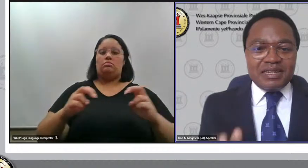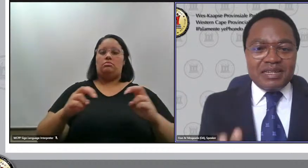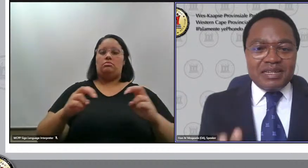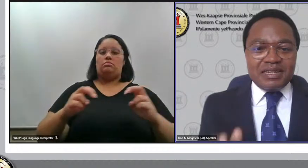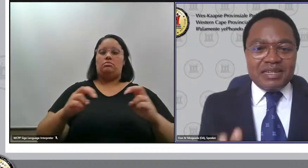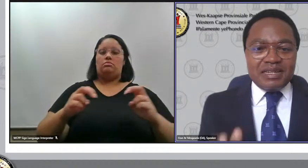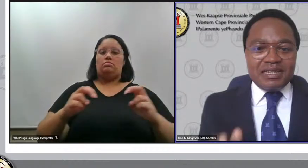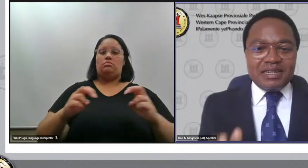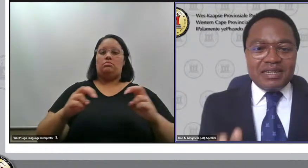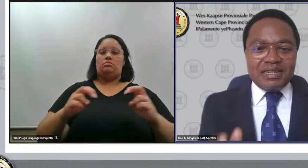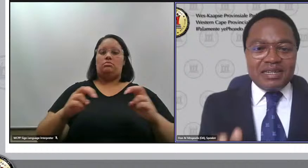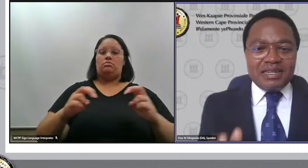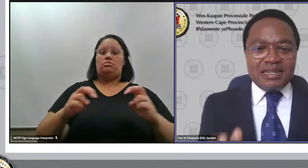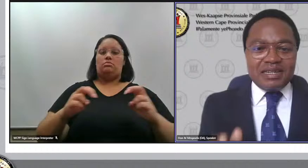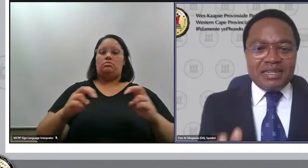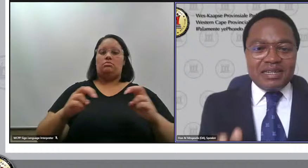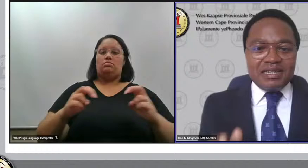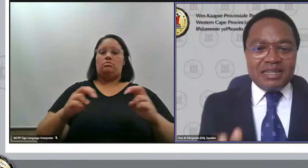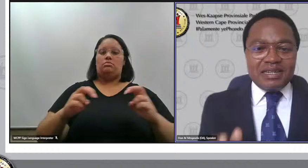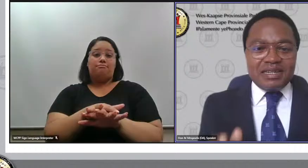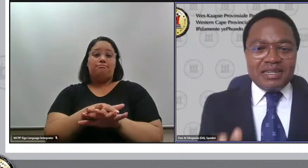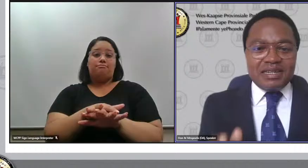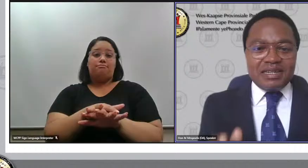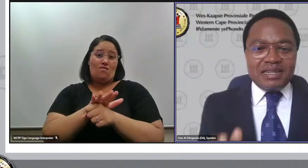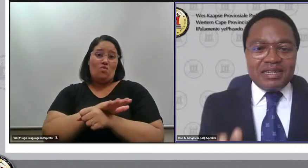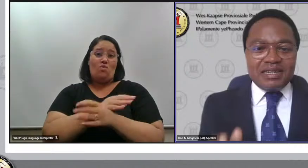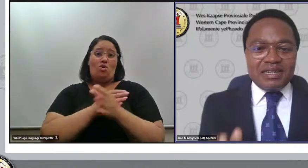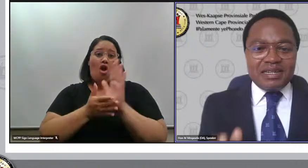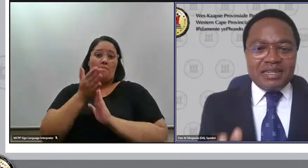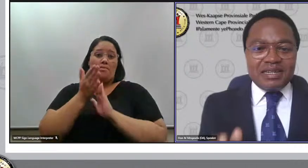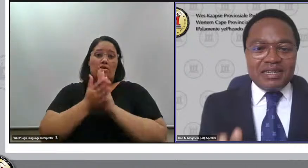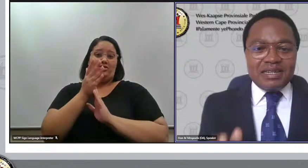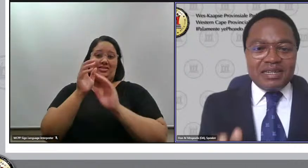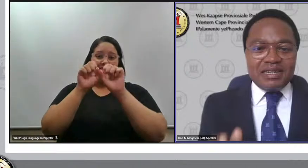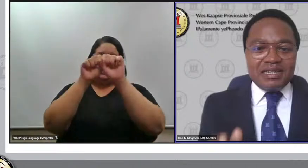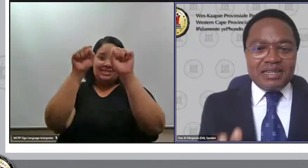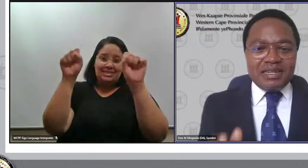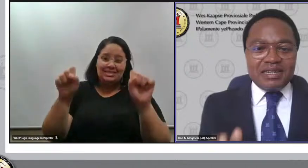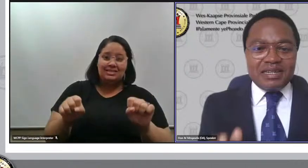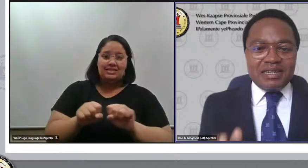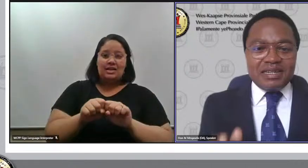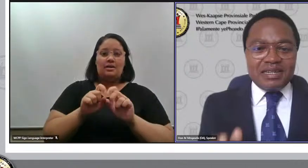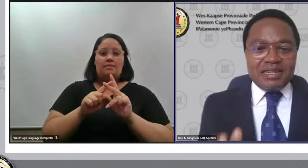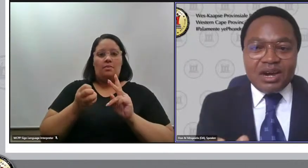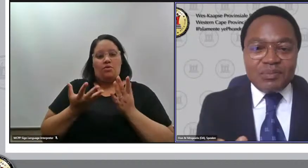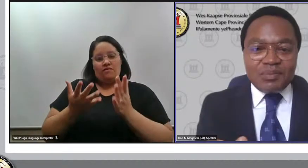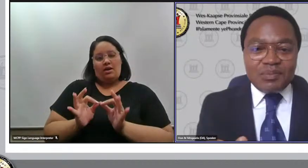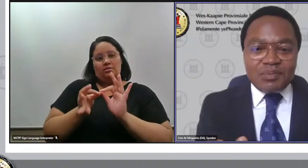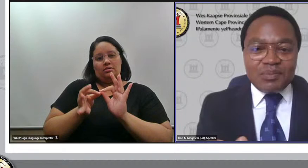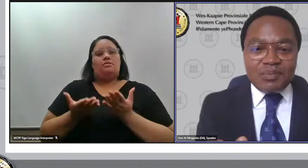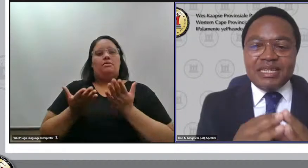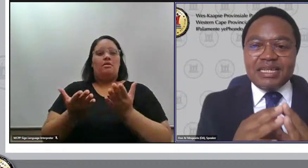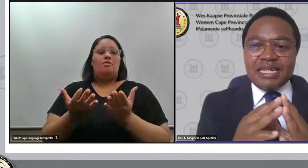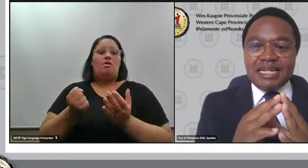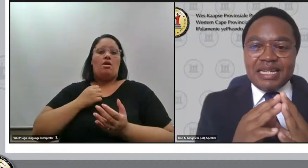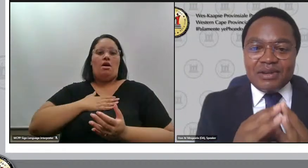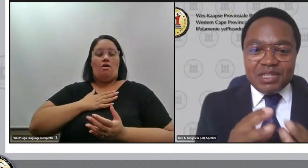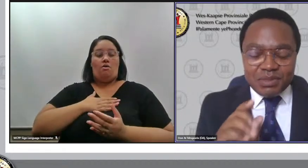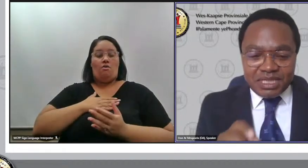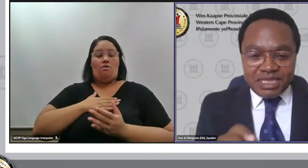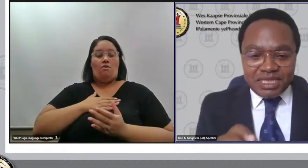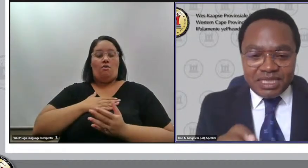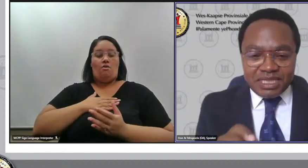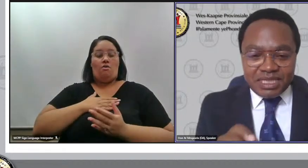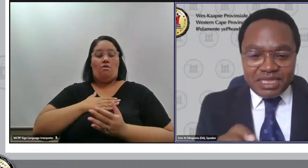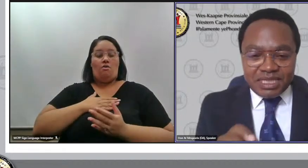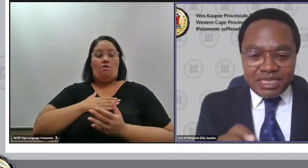with fully operational systems where we also provided interpretation services on our platform. Now,